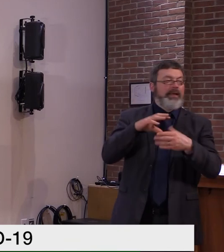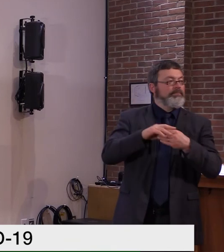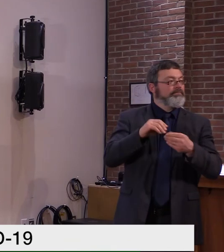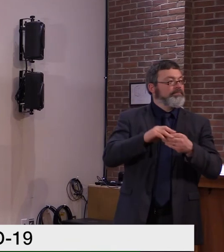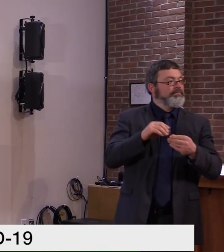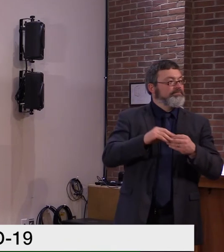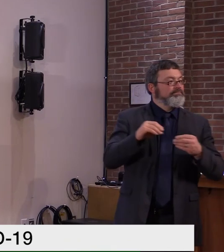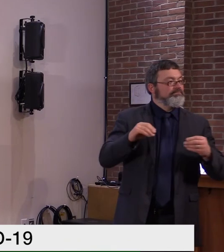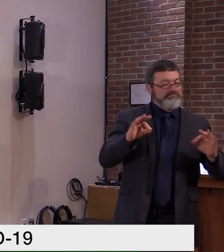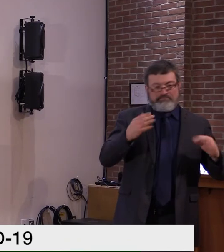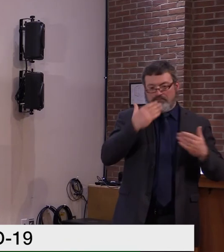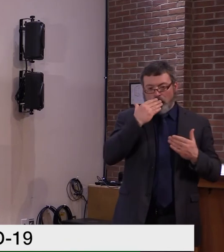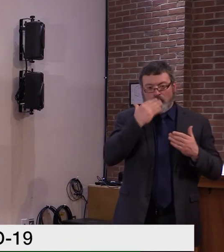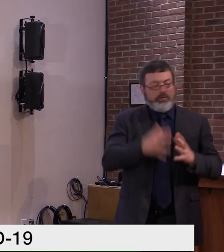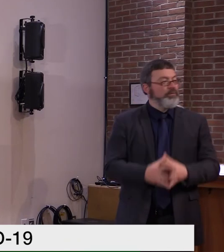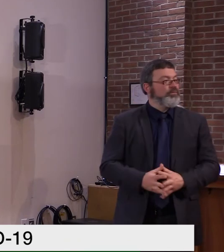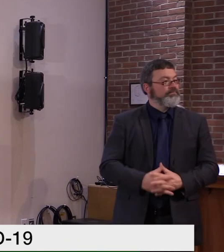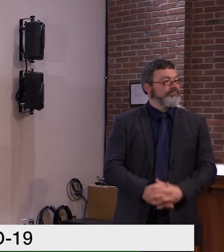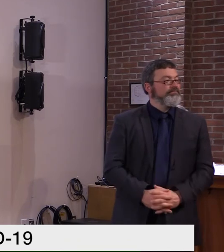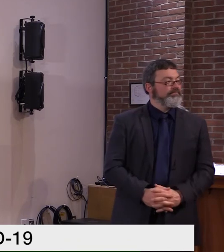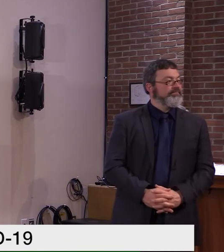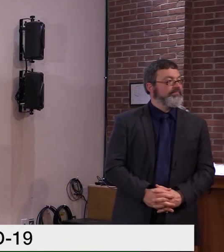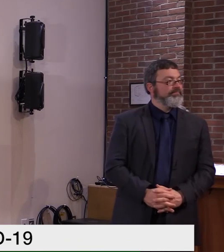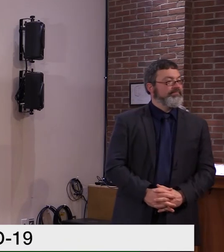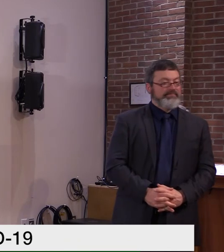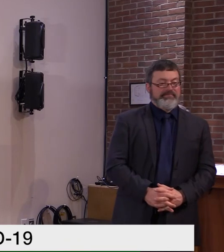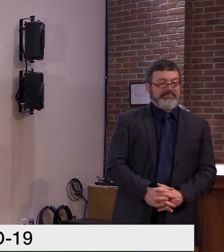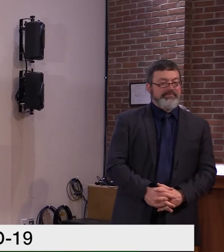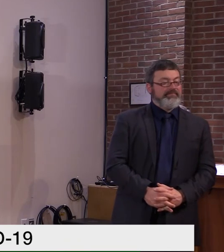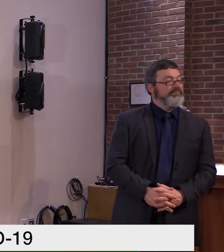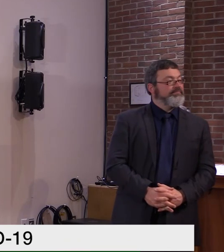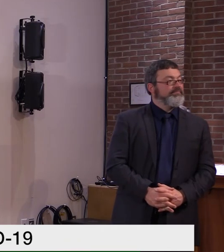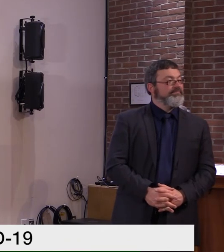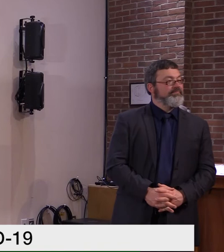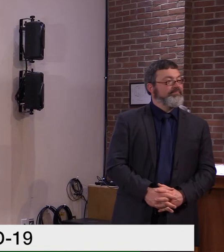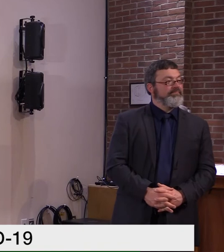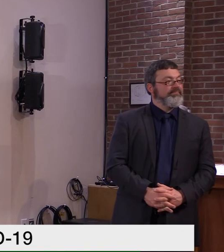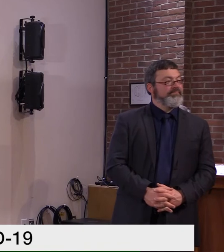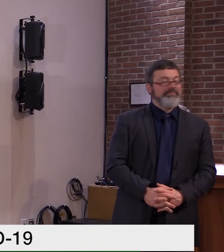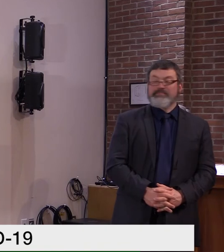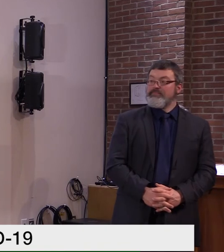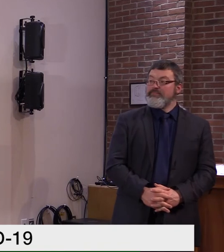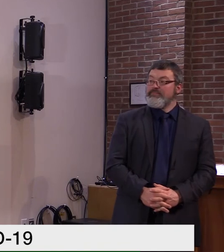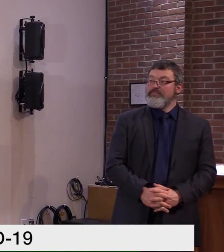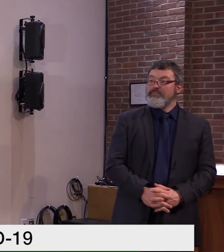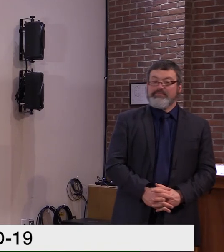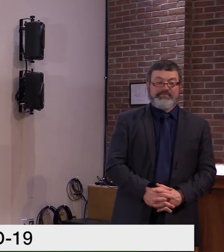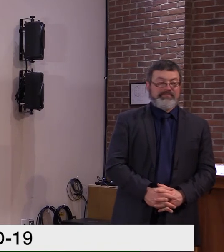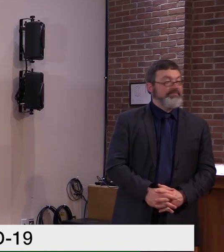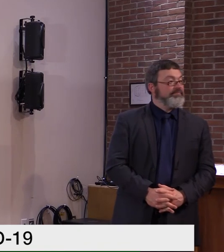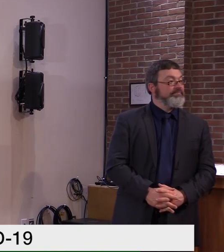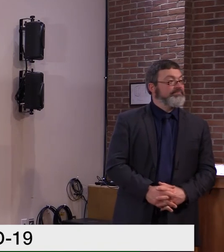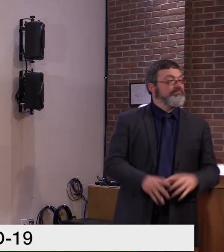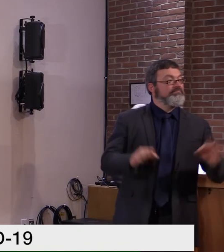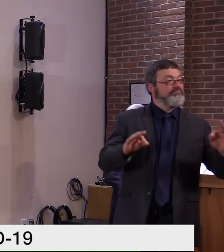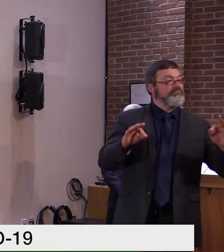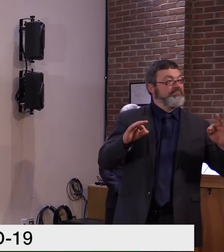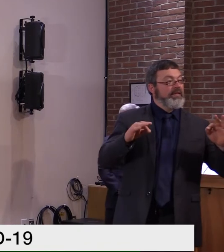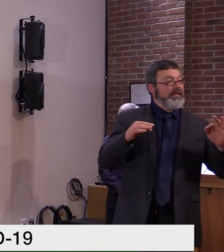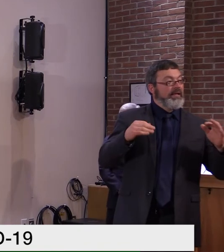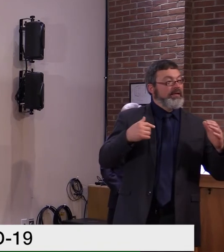you. Okay. Since we are having issues, I did get a text question from John Dillon from